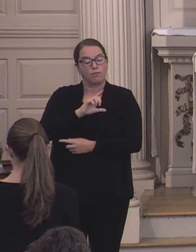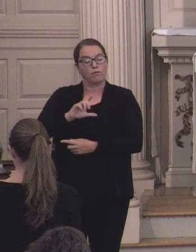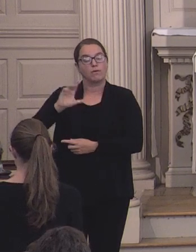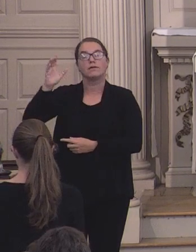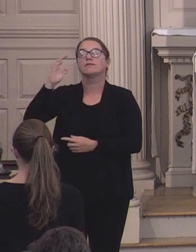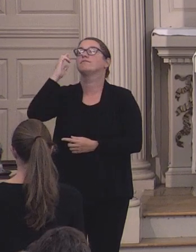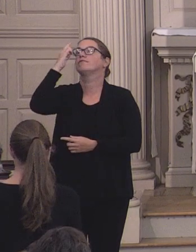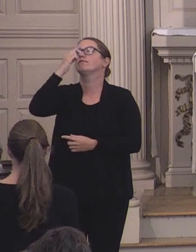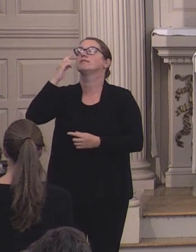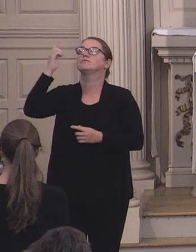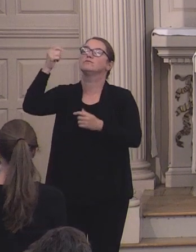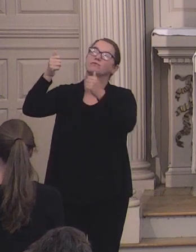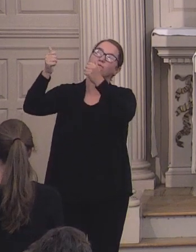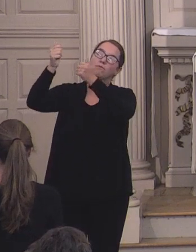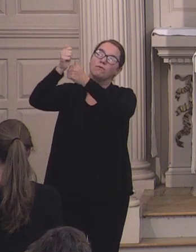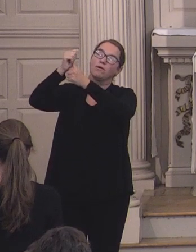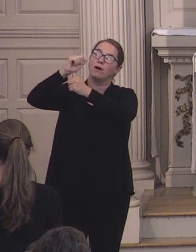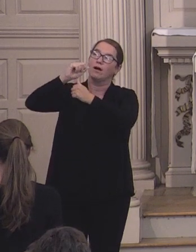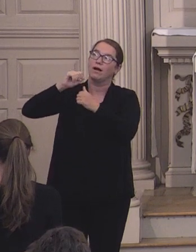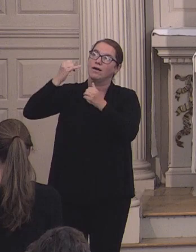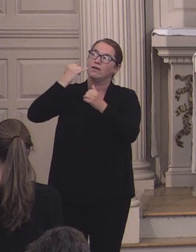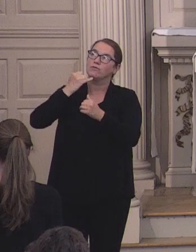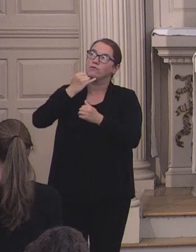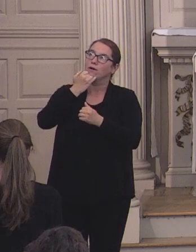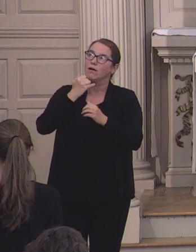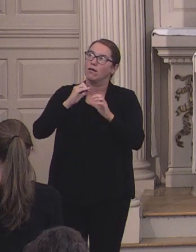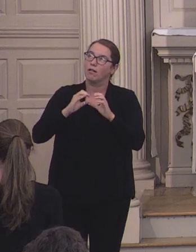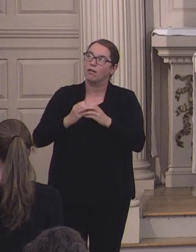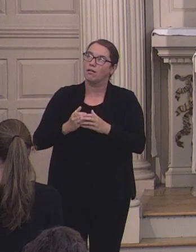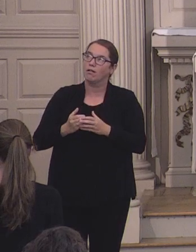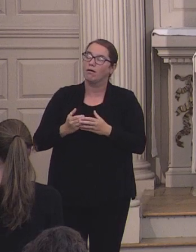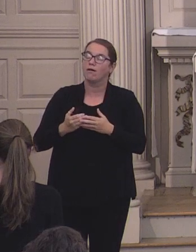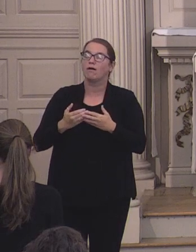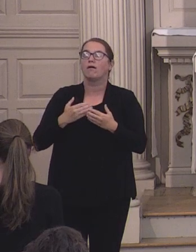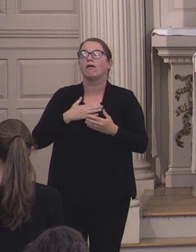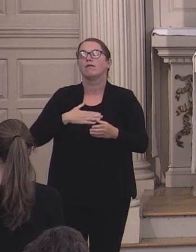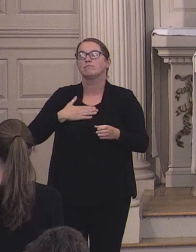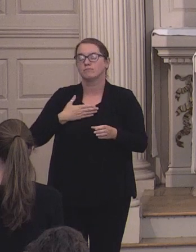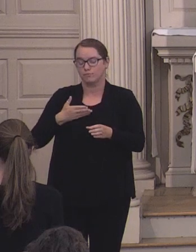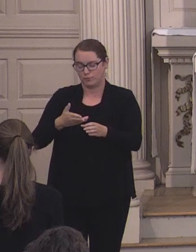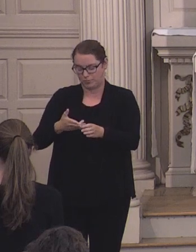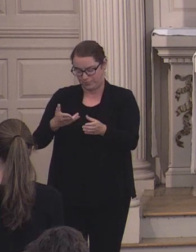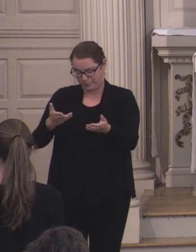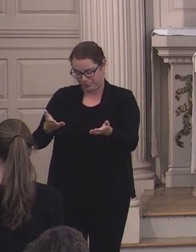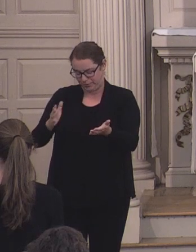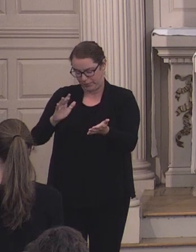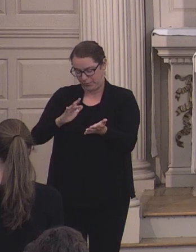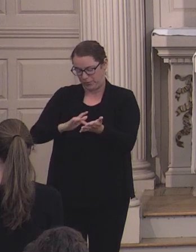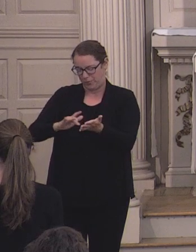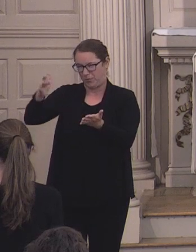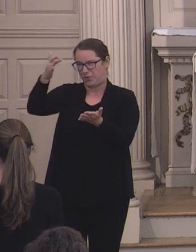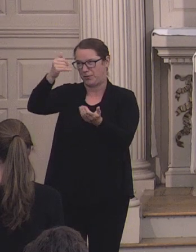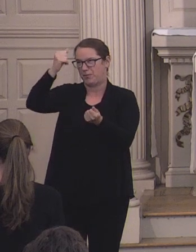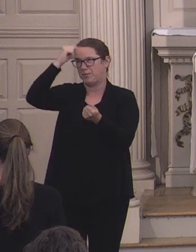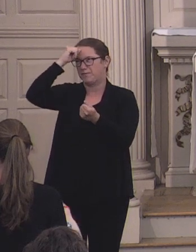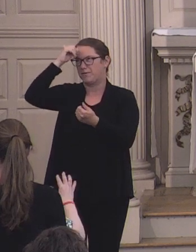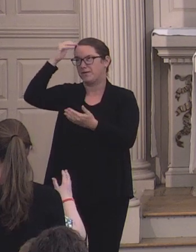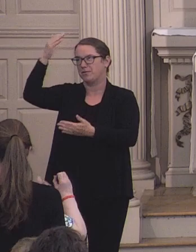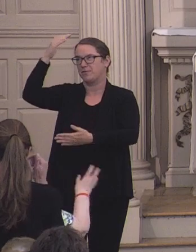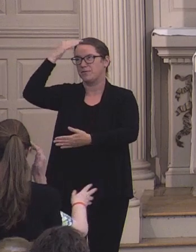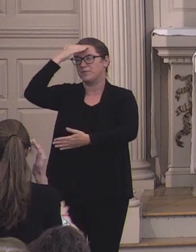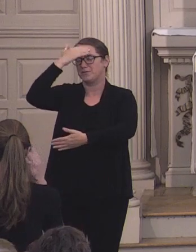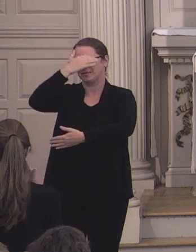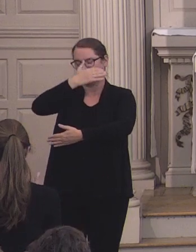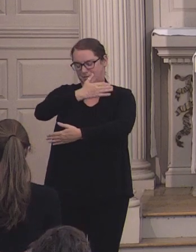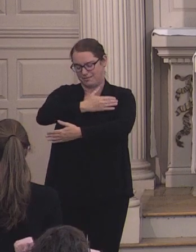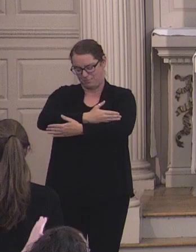of Israel. Glory be to the Father and to the Son and